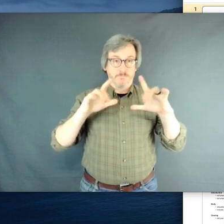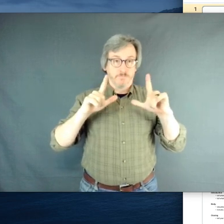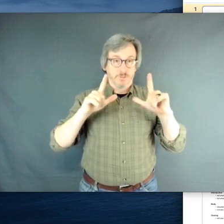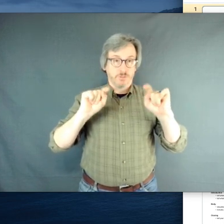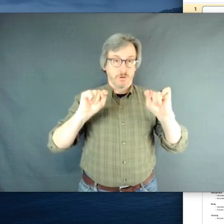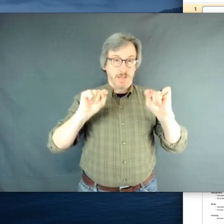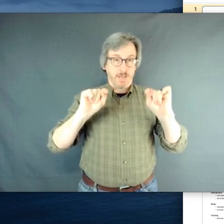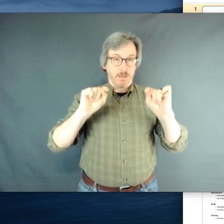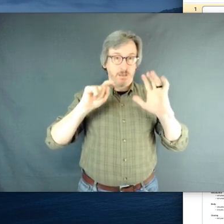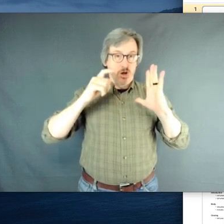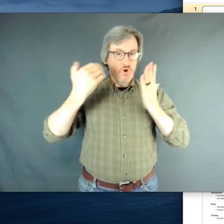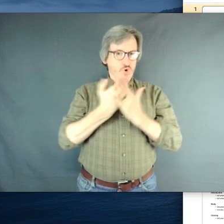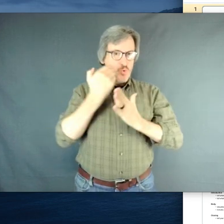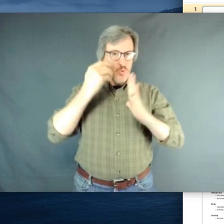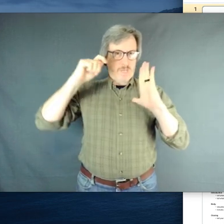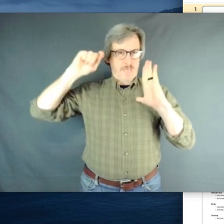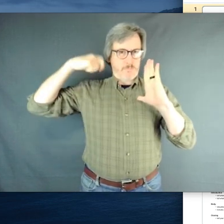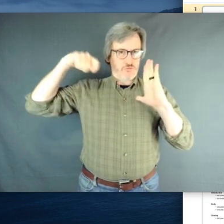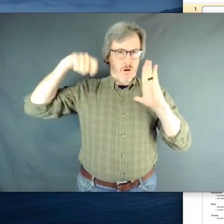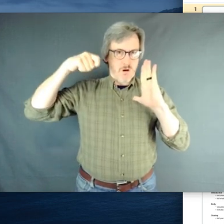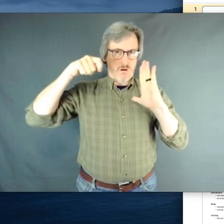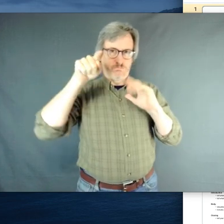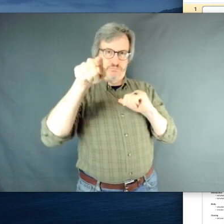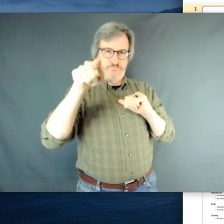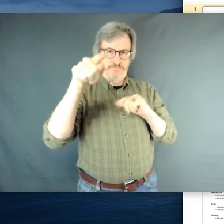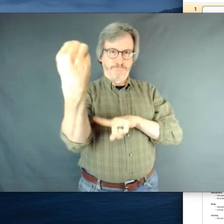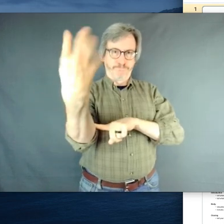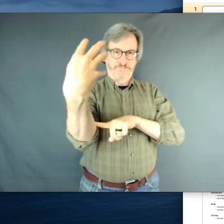Okay, trying.